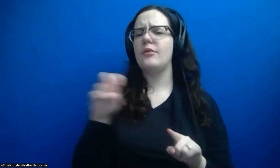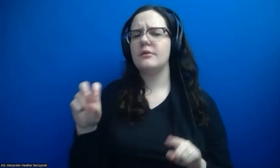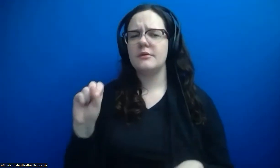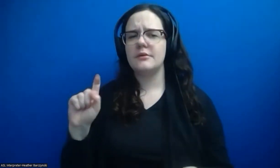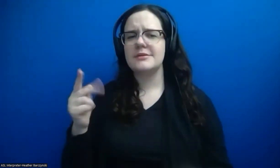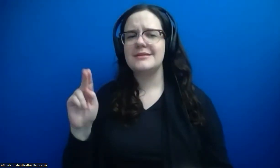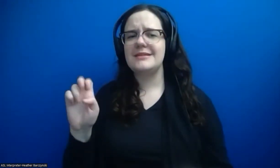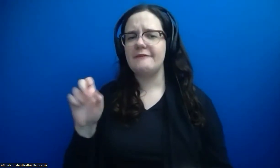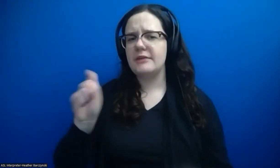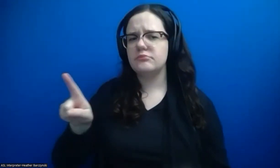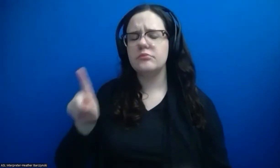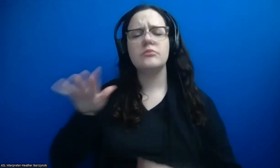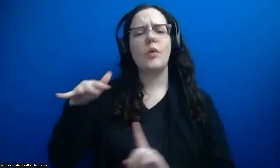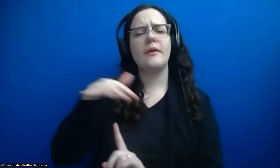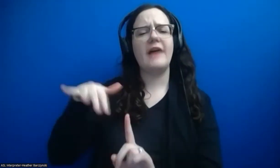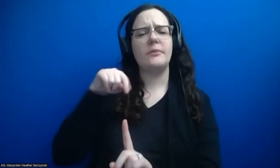environment look like?